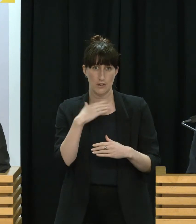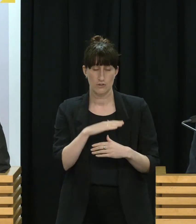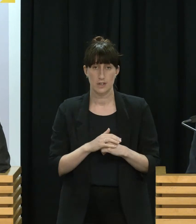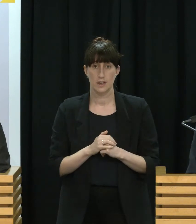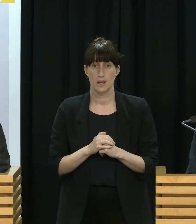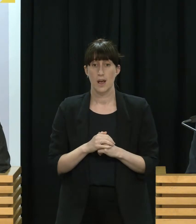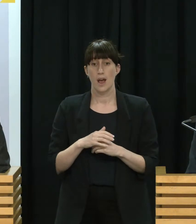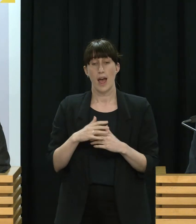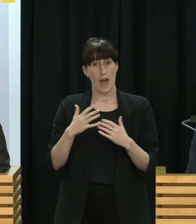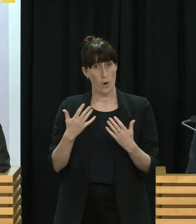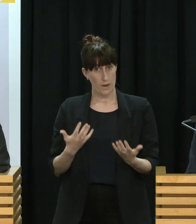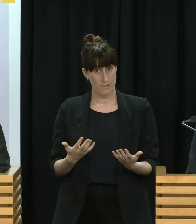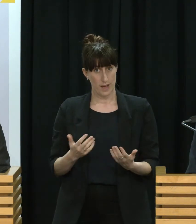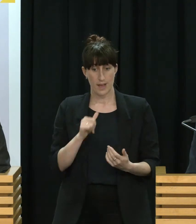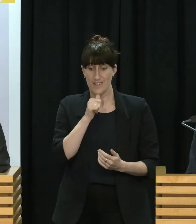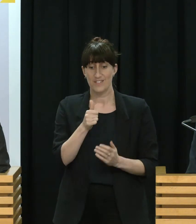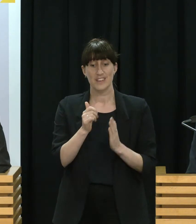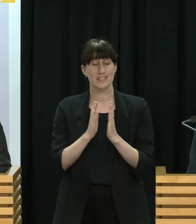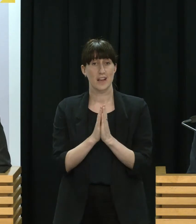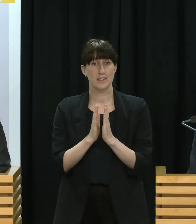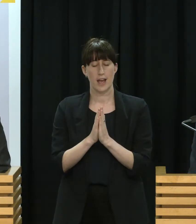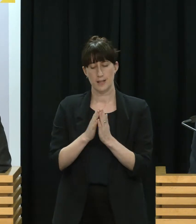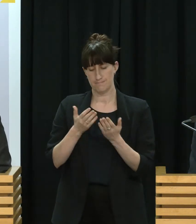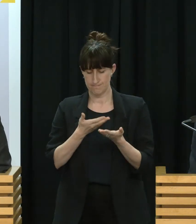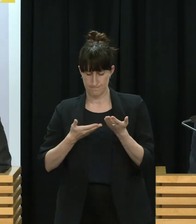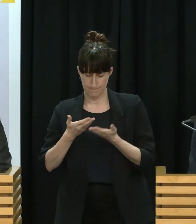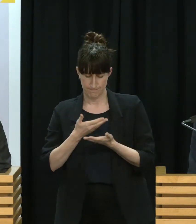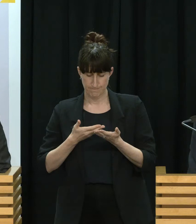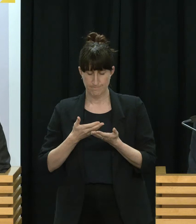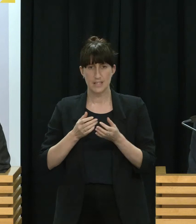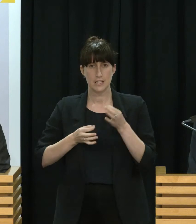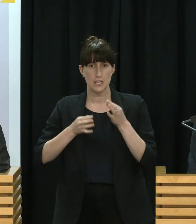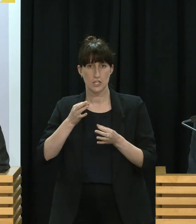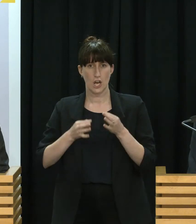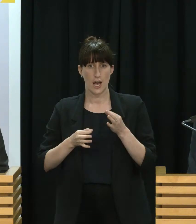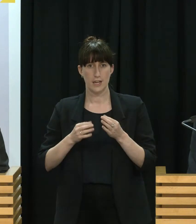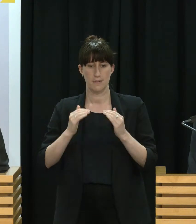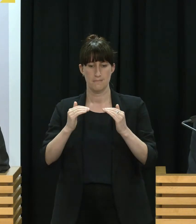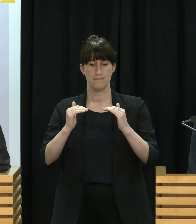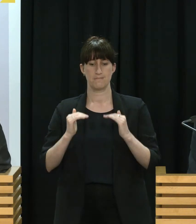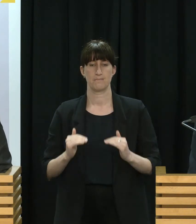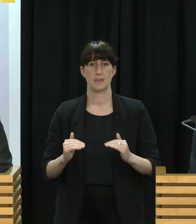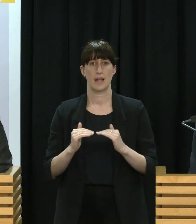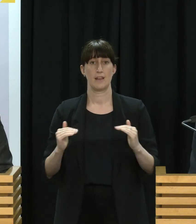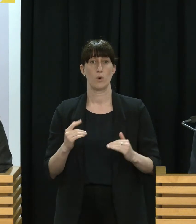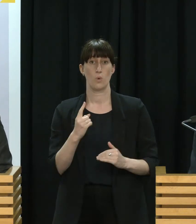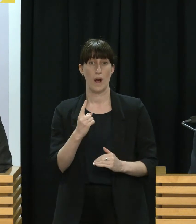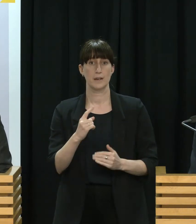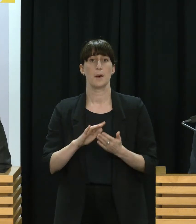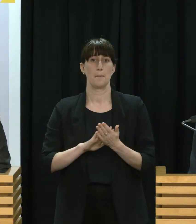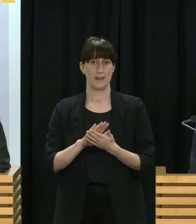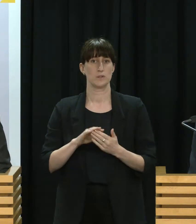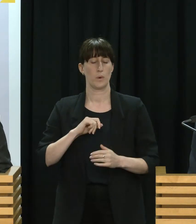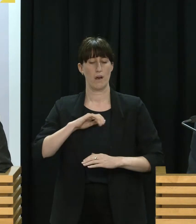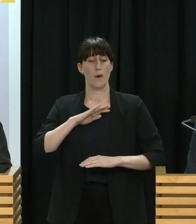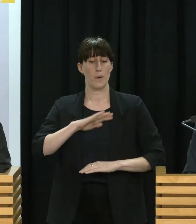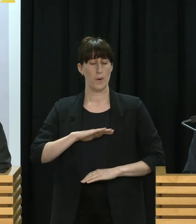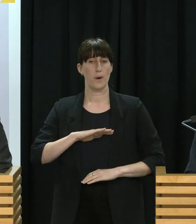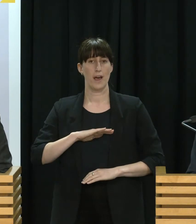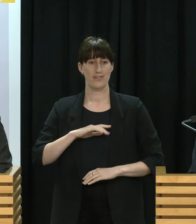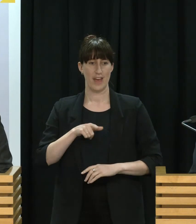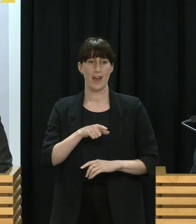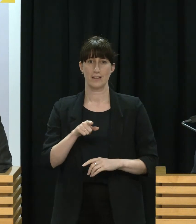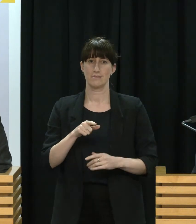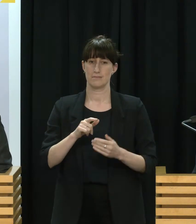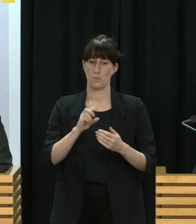point and return Wellington to alert level 1, it will demonstrate that we've got a high level of confidence in what we are seeing. So it will likely be a